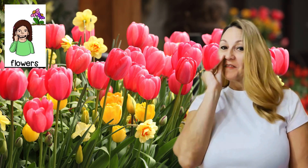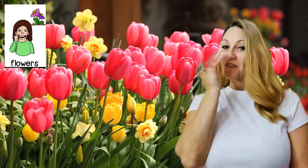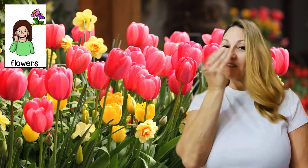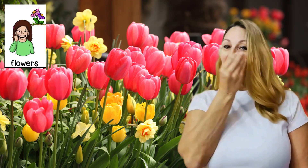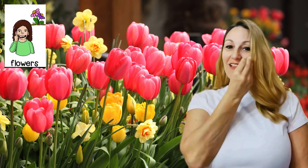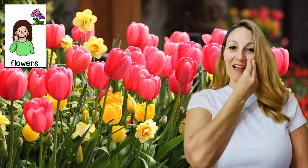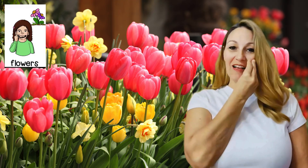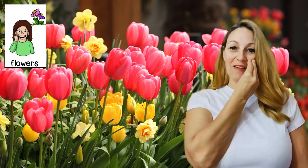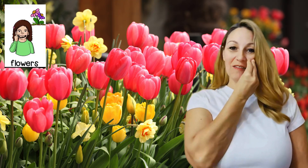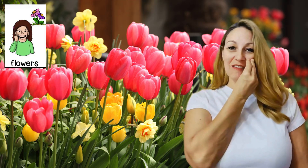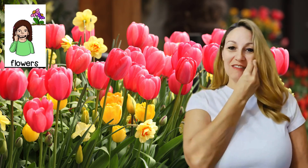Flowers.